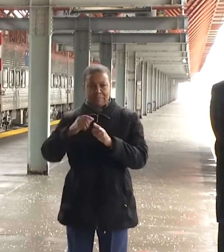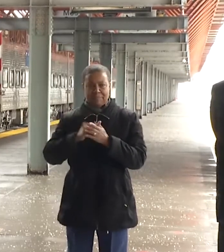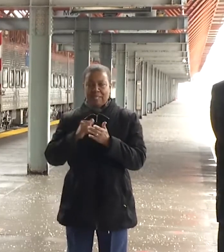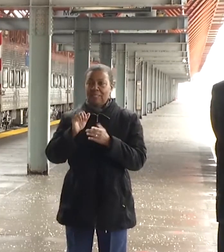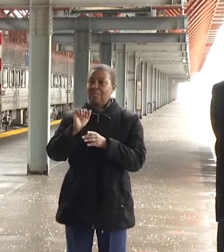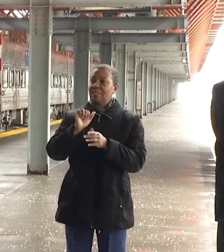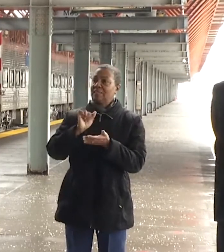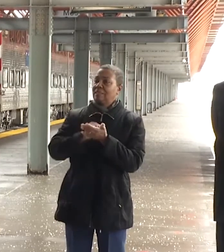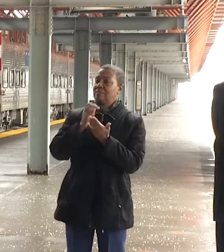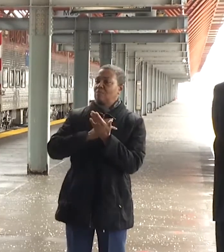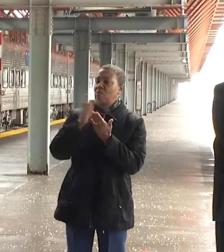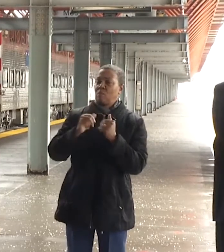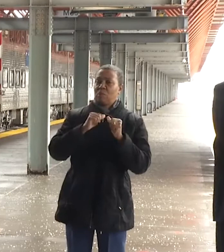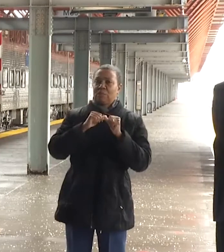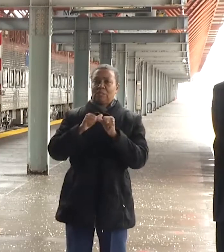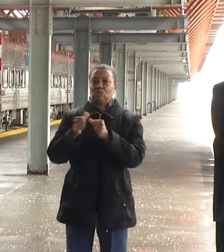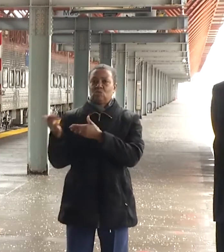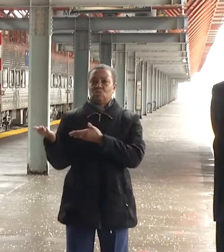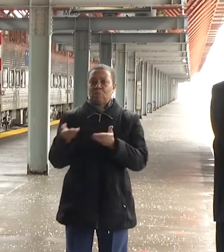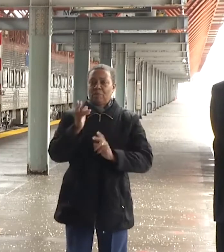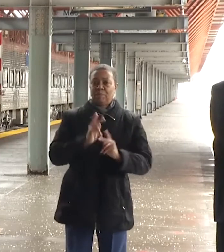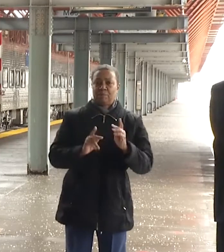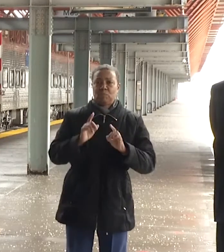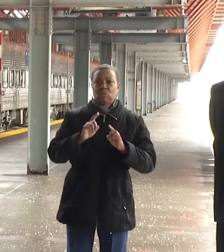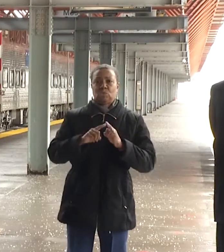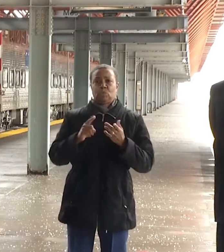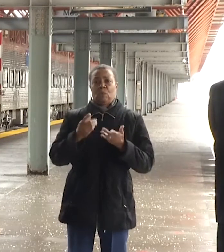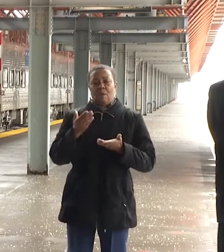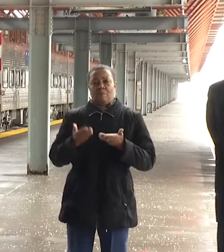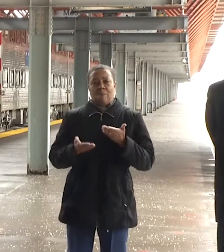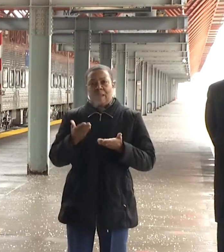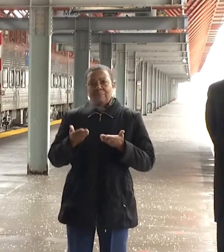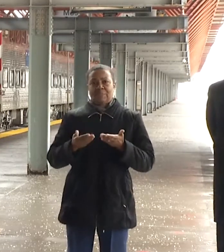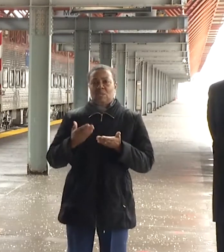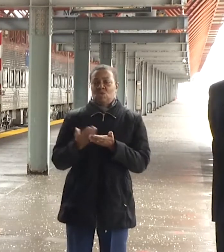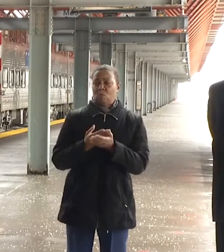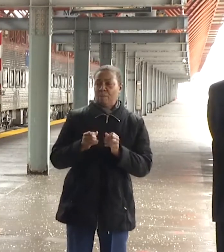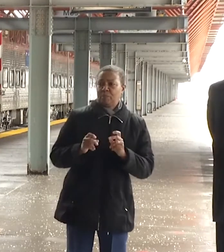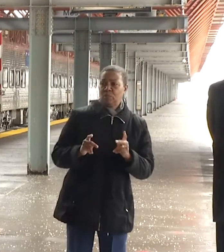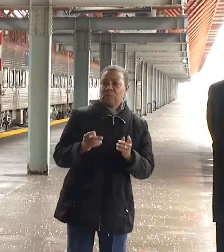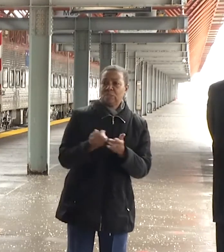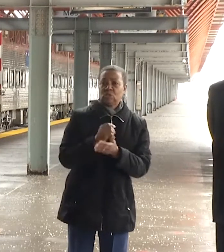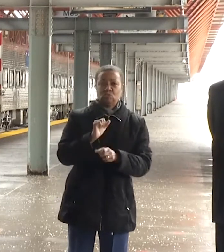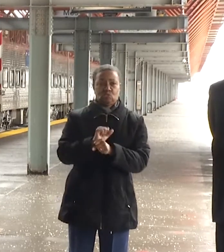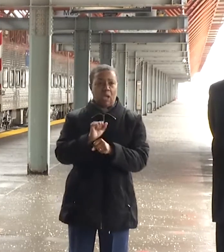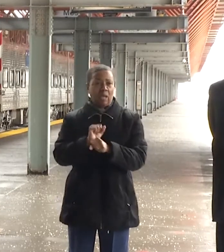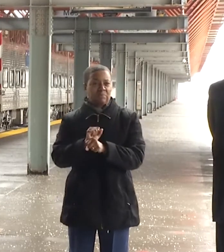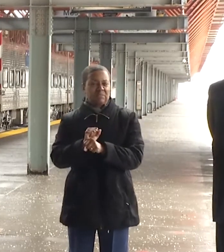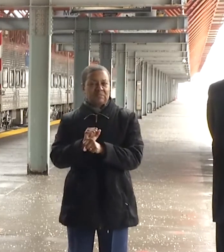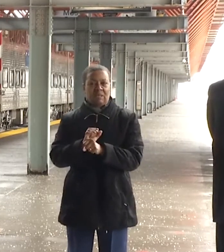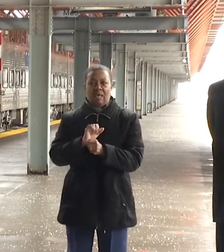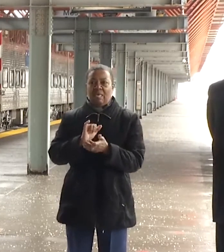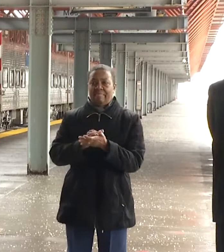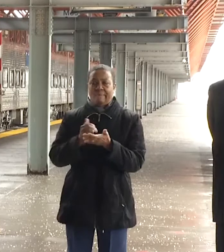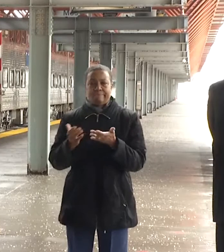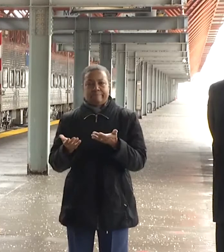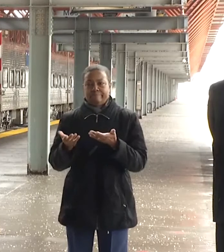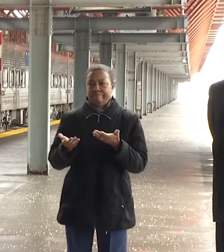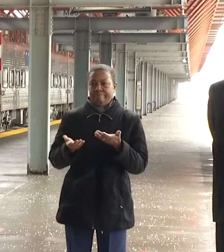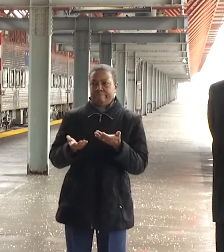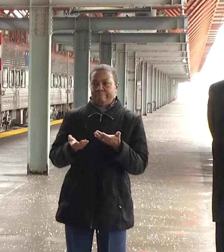to continue to bring people to perhaps new opportunities, new jobs, things that after, you know,